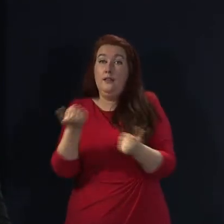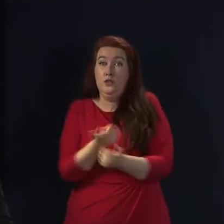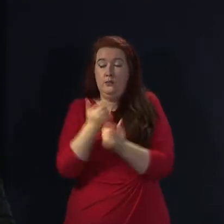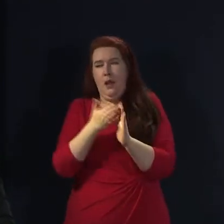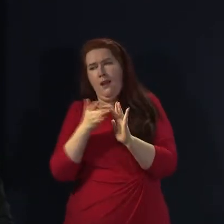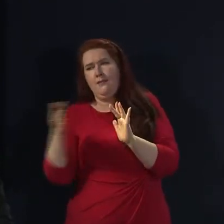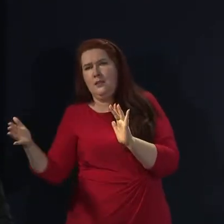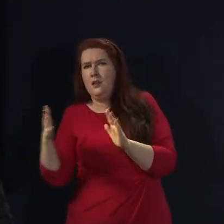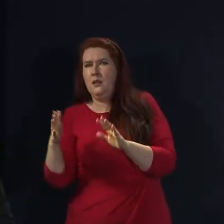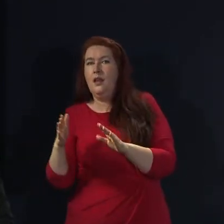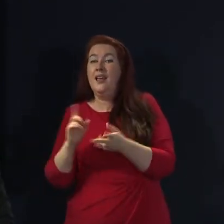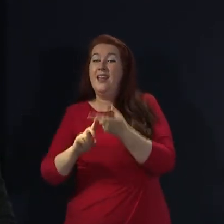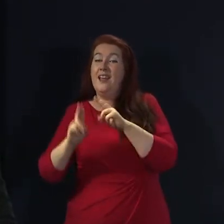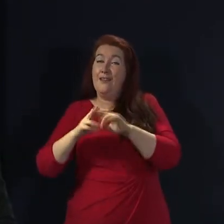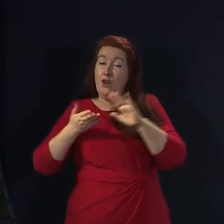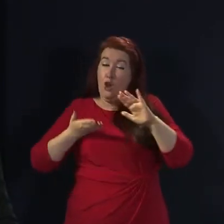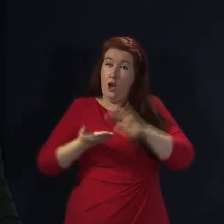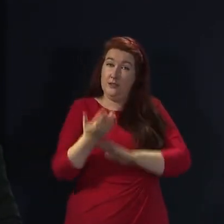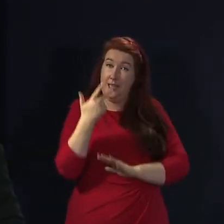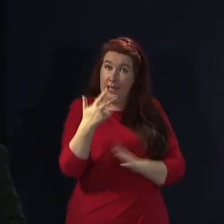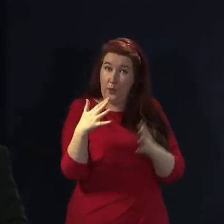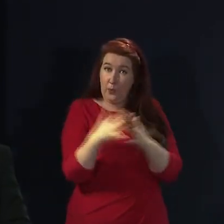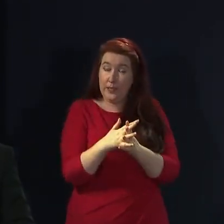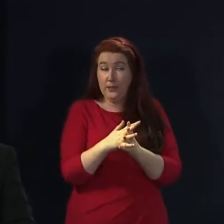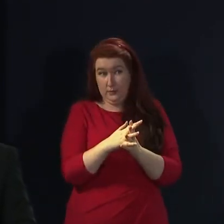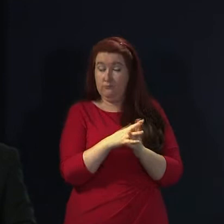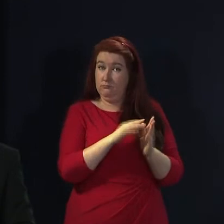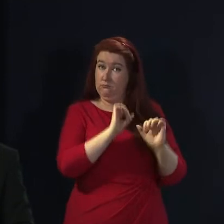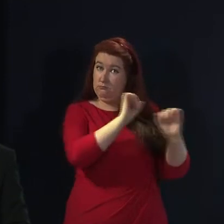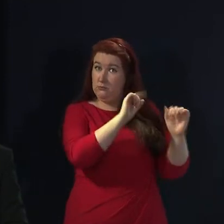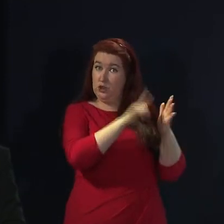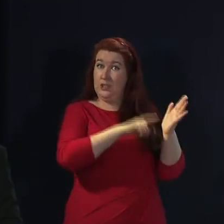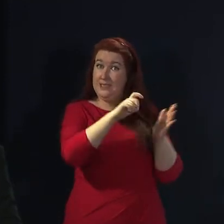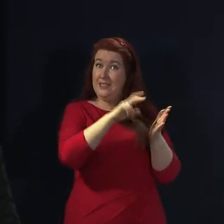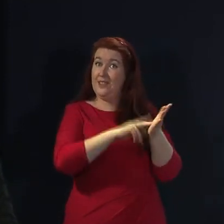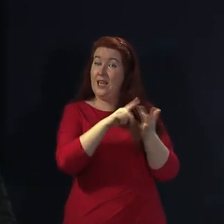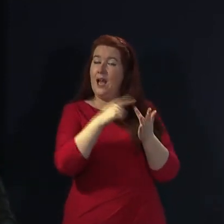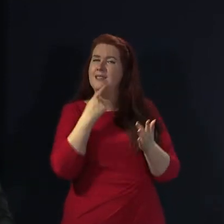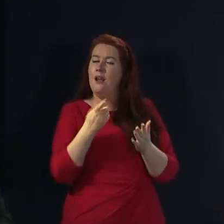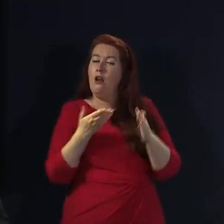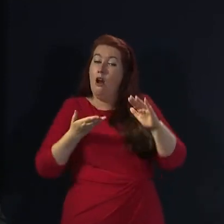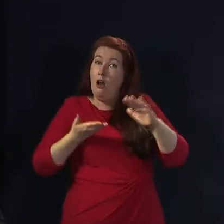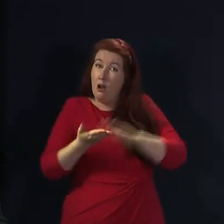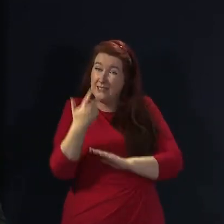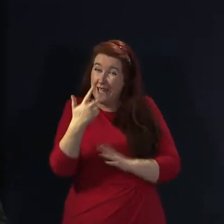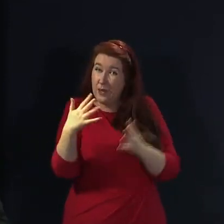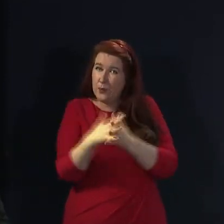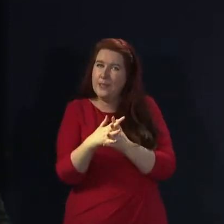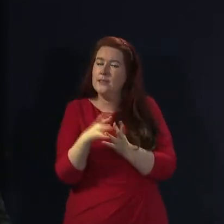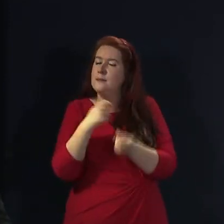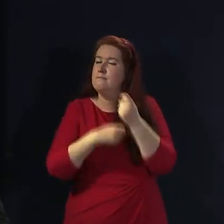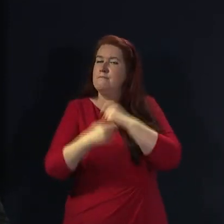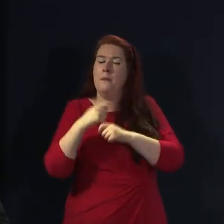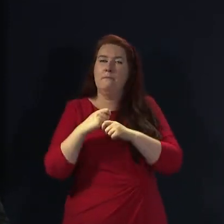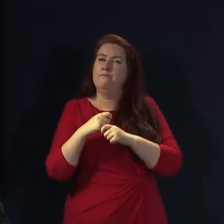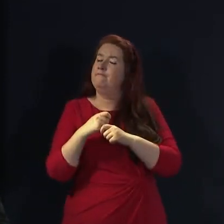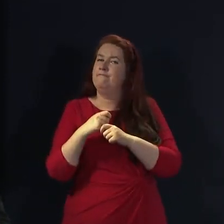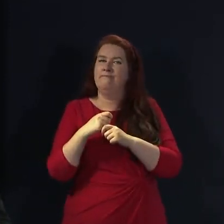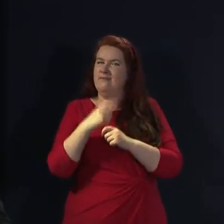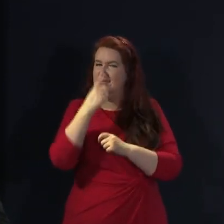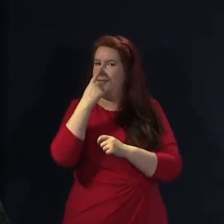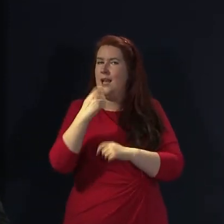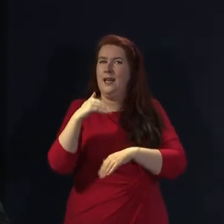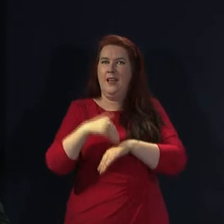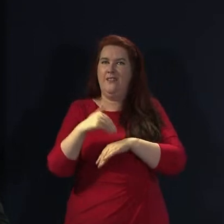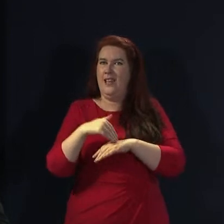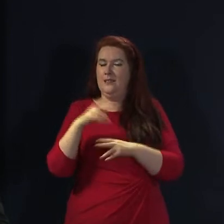were to reduce that below the 8 weeks, the assessment of the JCVI just now is that you begin to particularly compromise and reduce